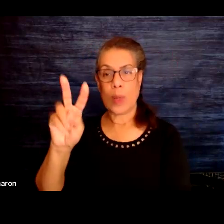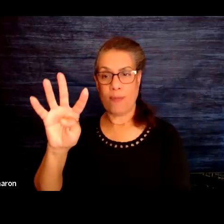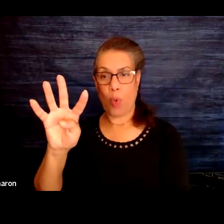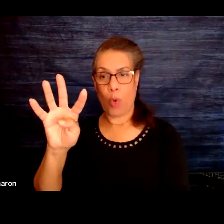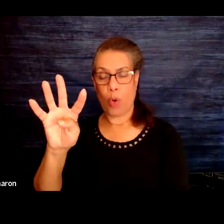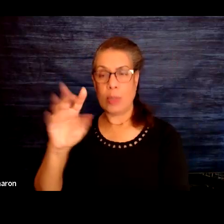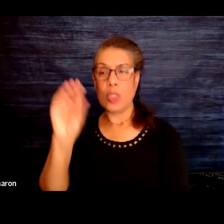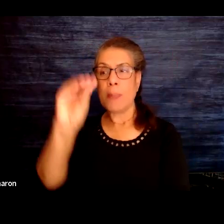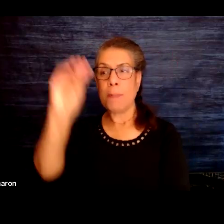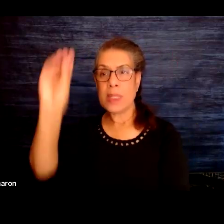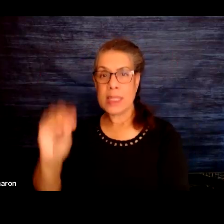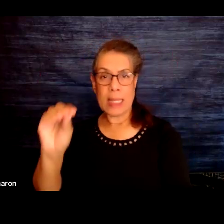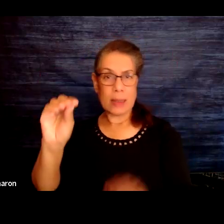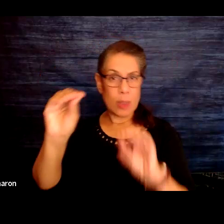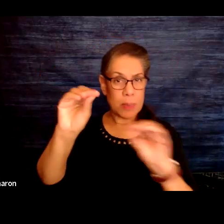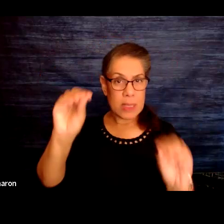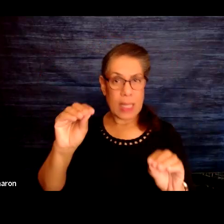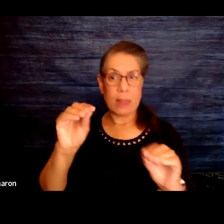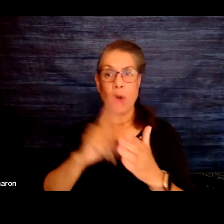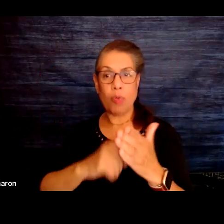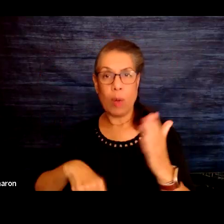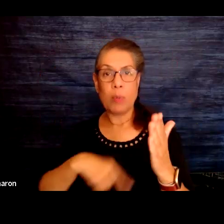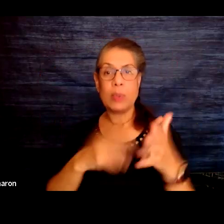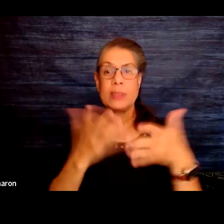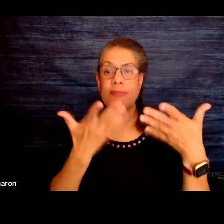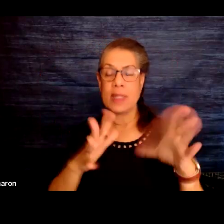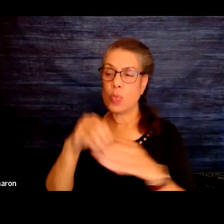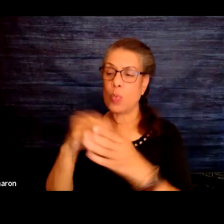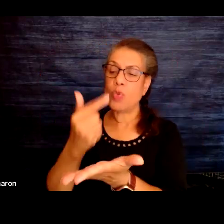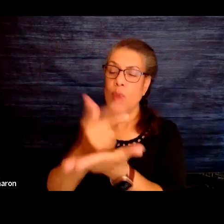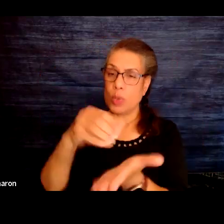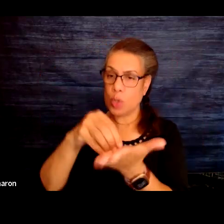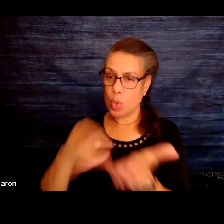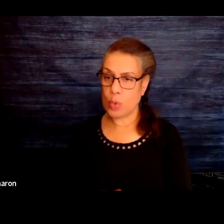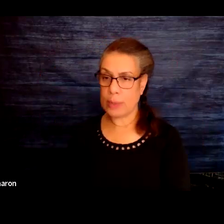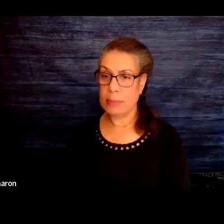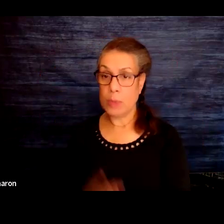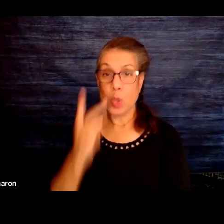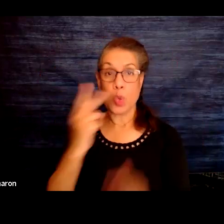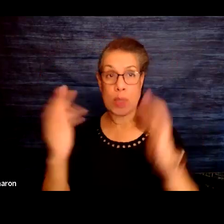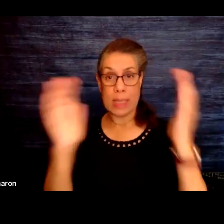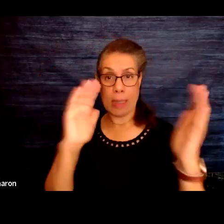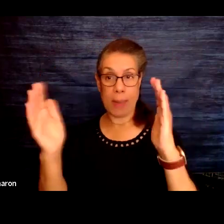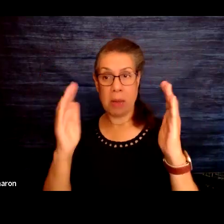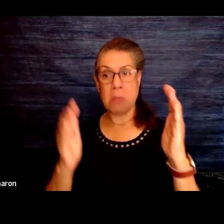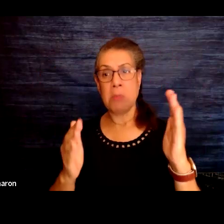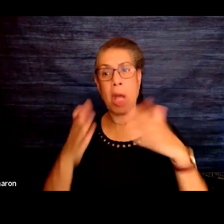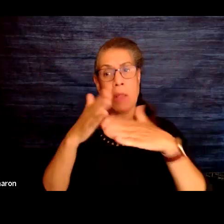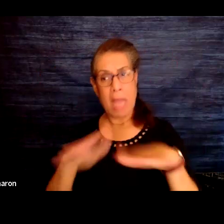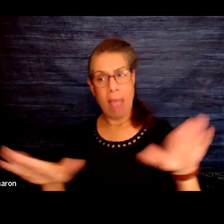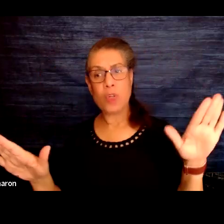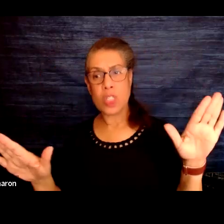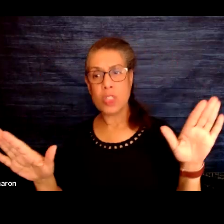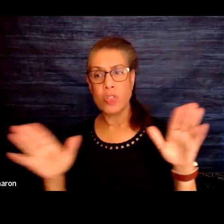the percentage of completion of those requirements among the graduates in those 2 classes. So you can see, on average,